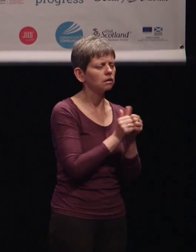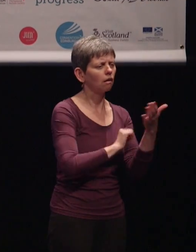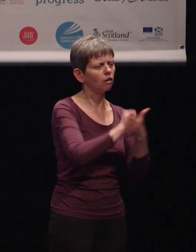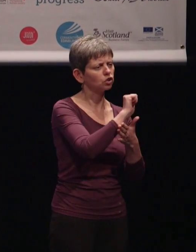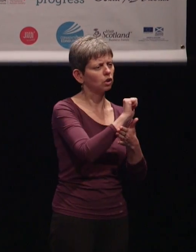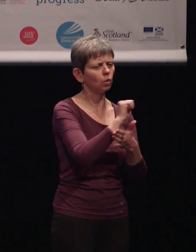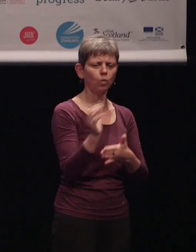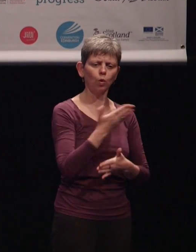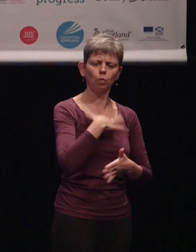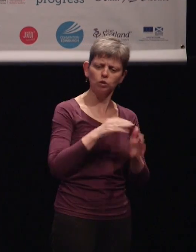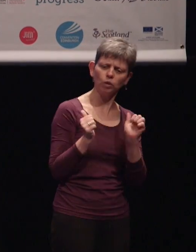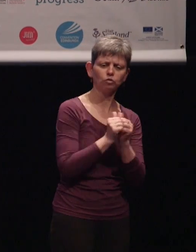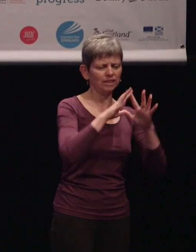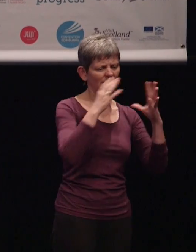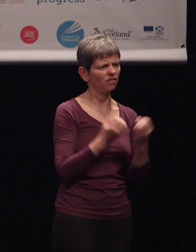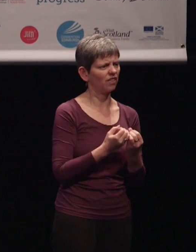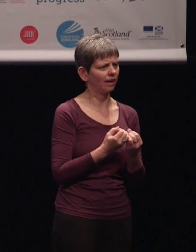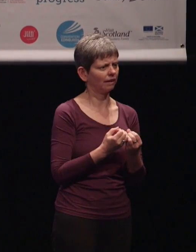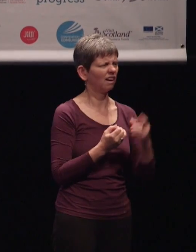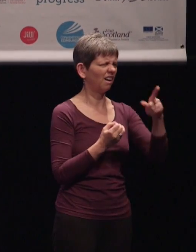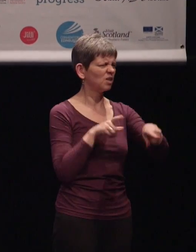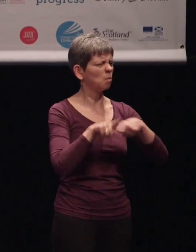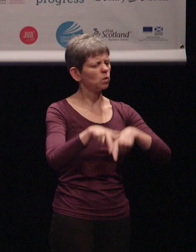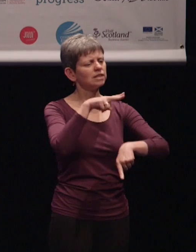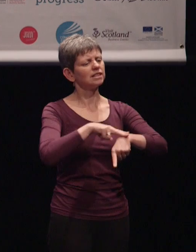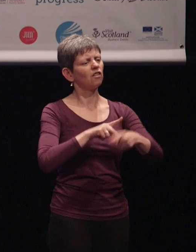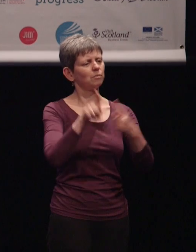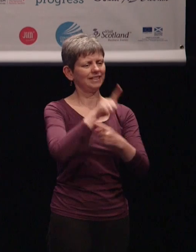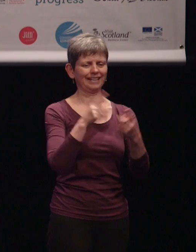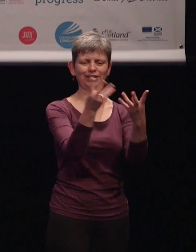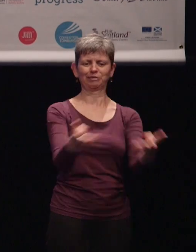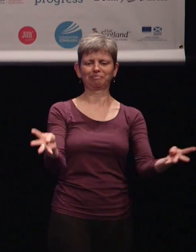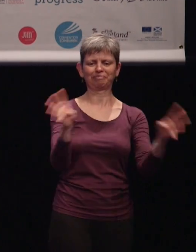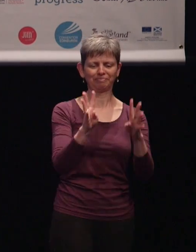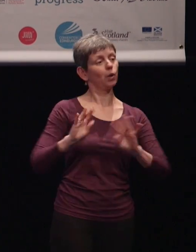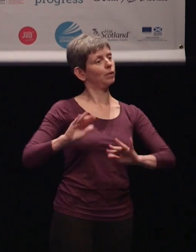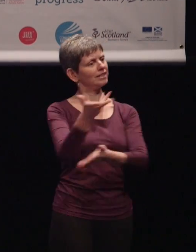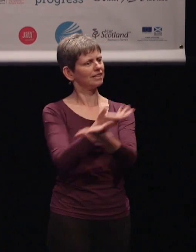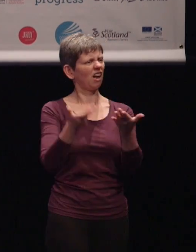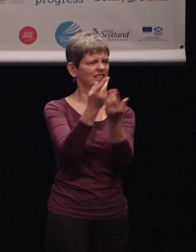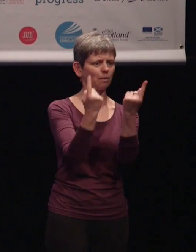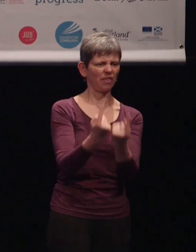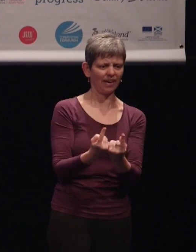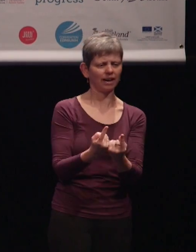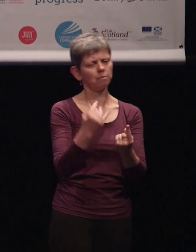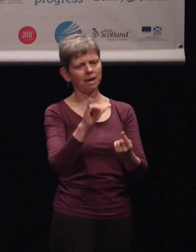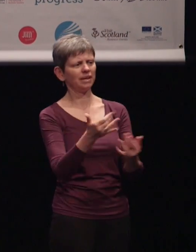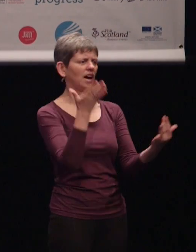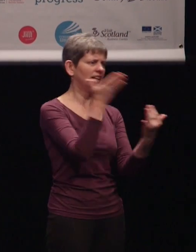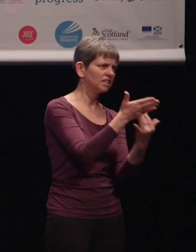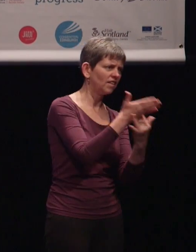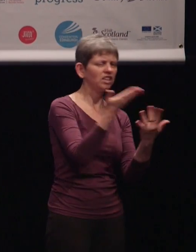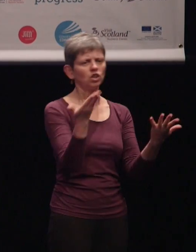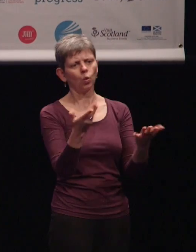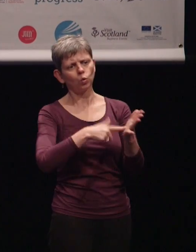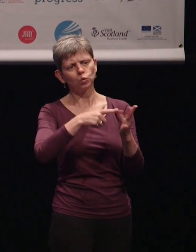The typical Swedish staff meeting is that we sit together and discuss at length what intervention or what tool we should